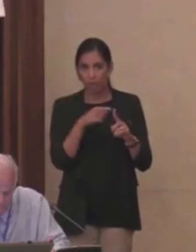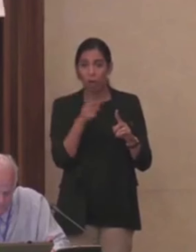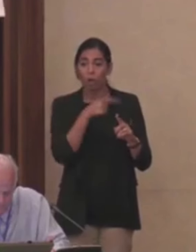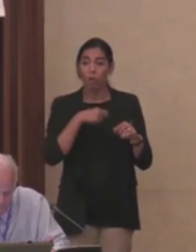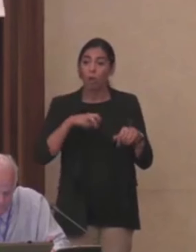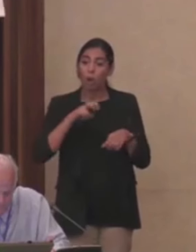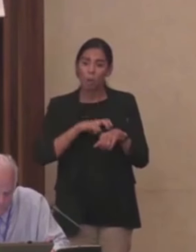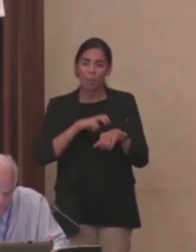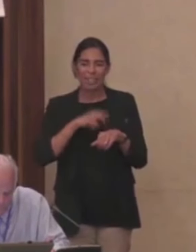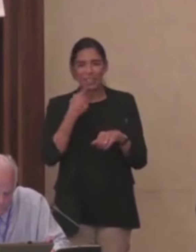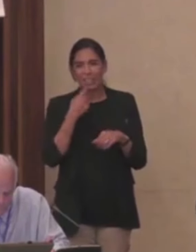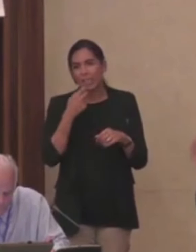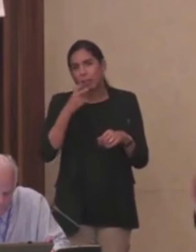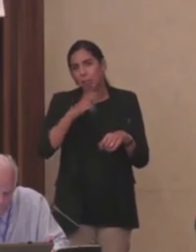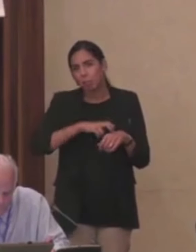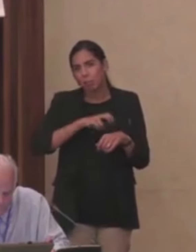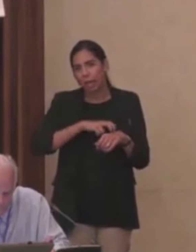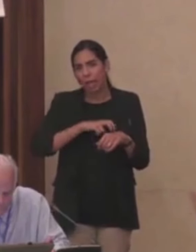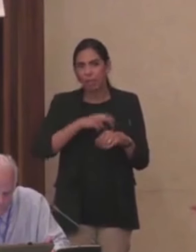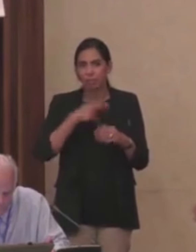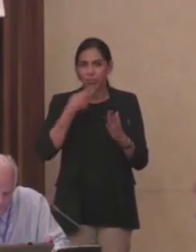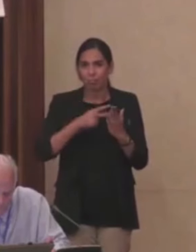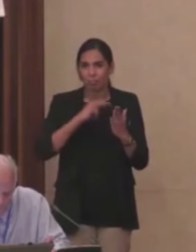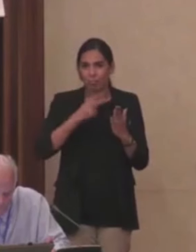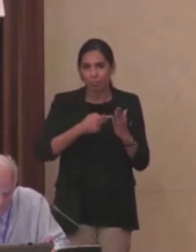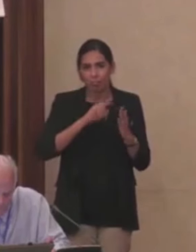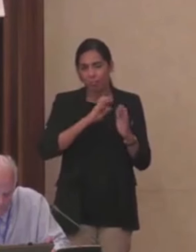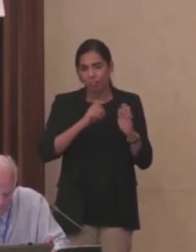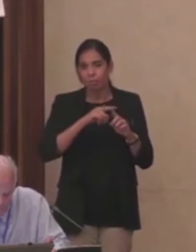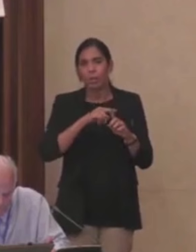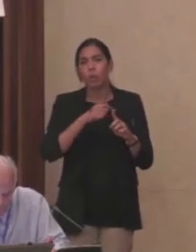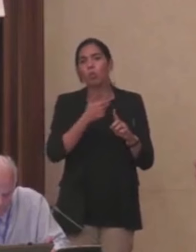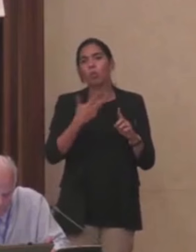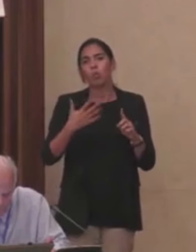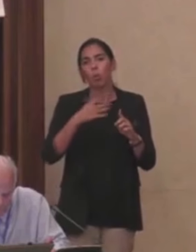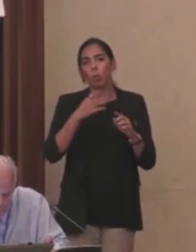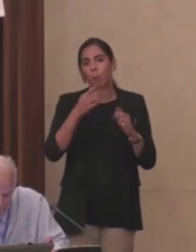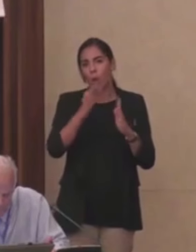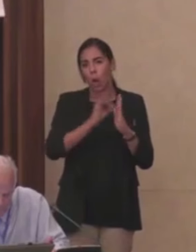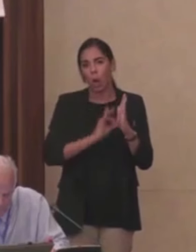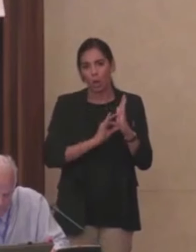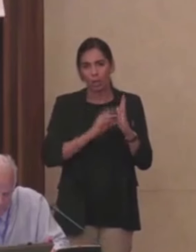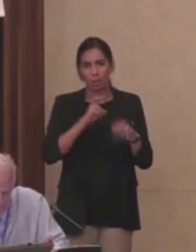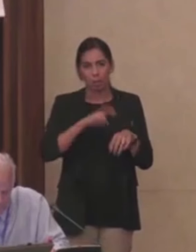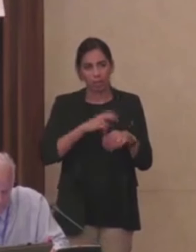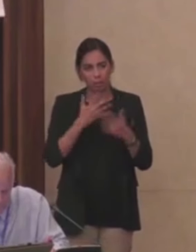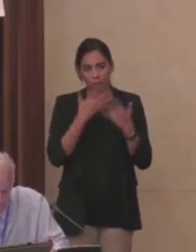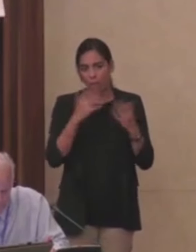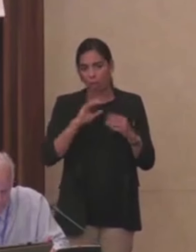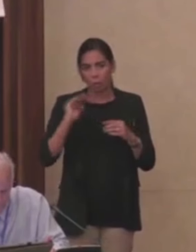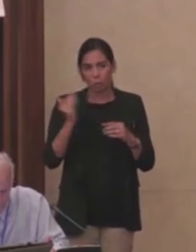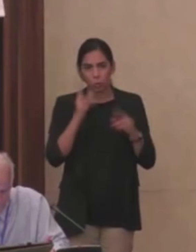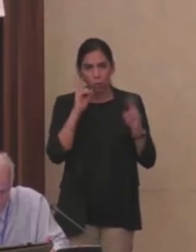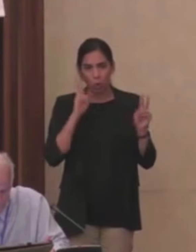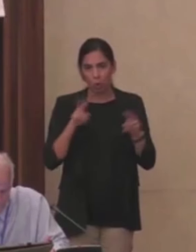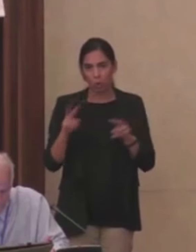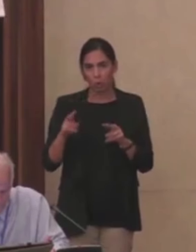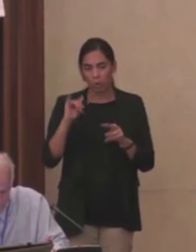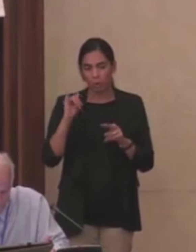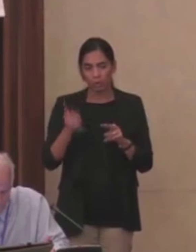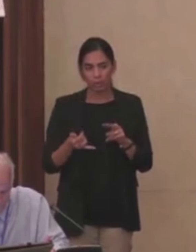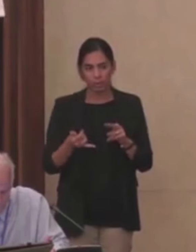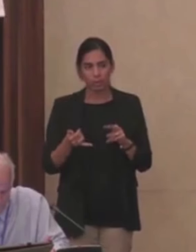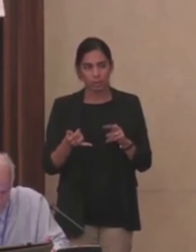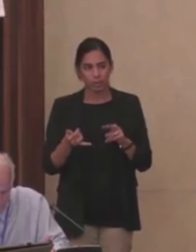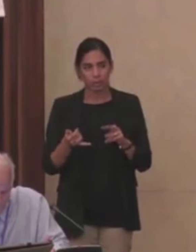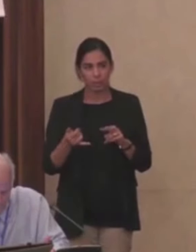who will be regular users, they will subscribe and insert